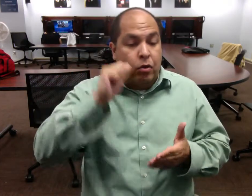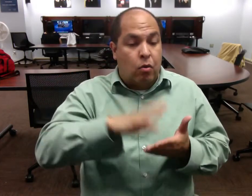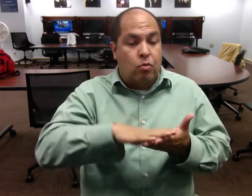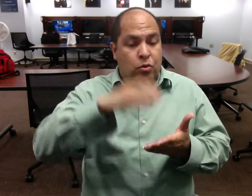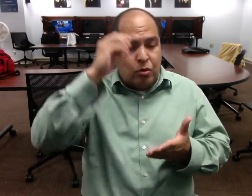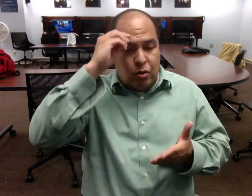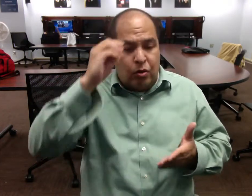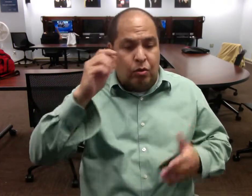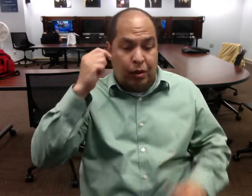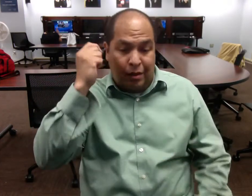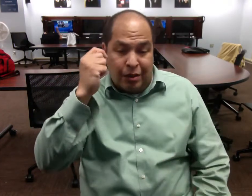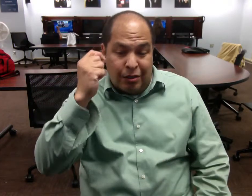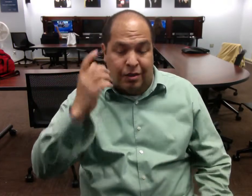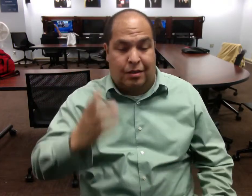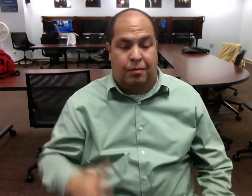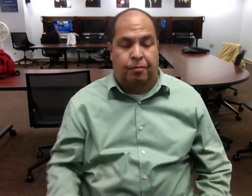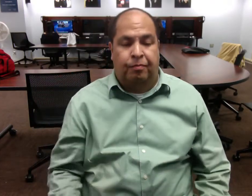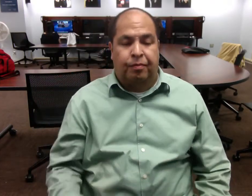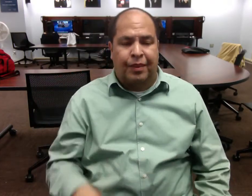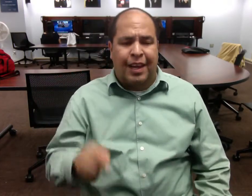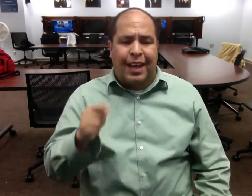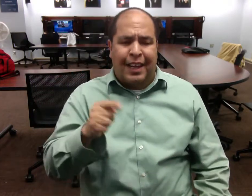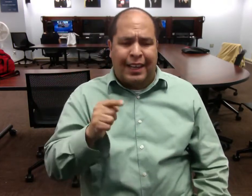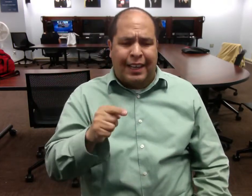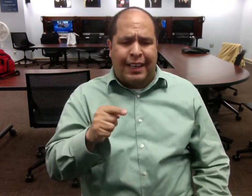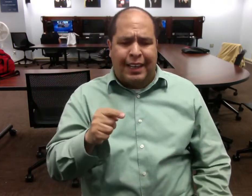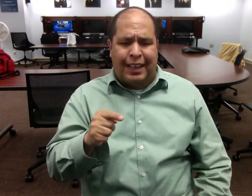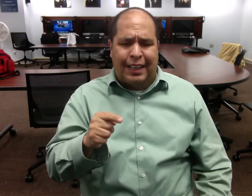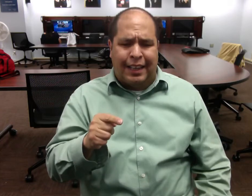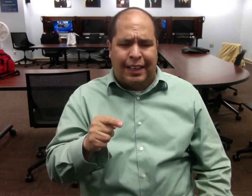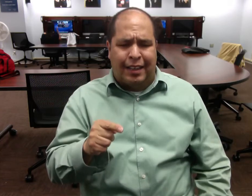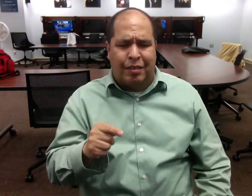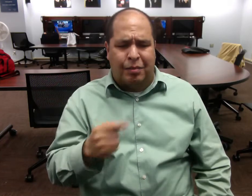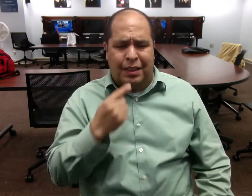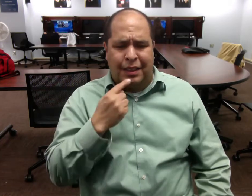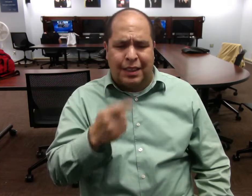often referred to as the founding father of adult learning.